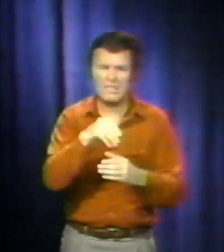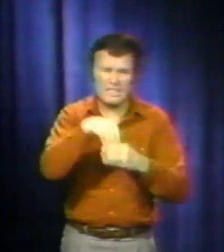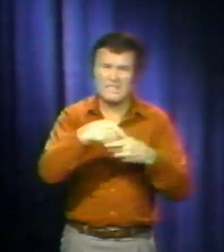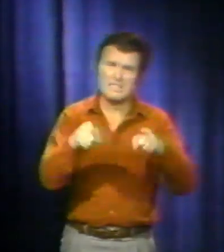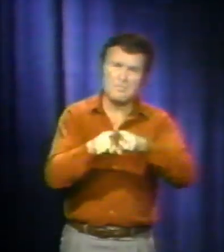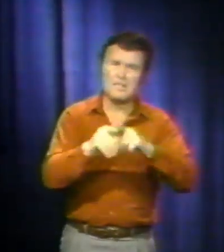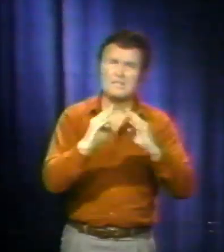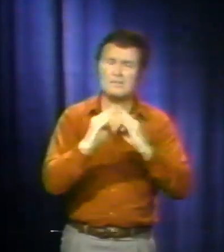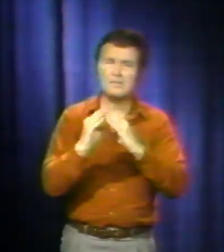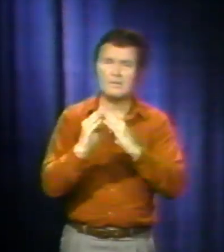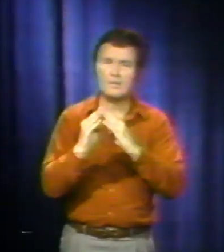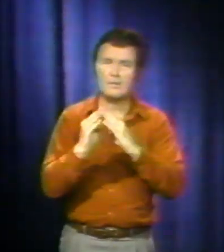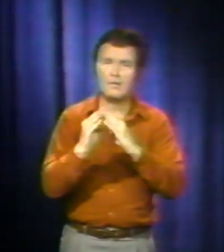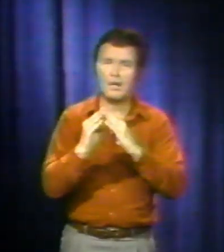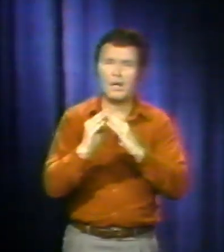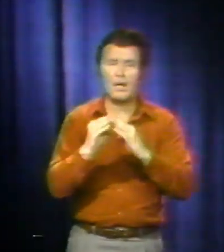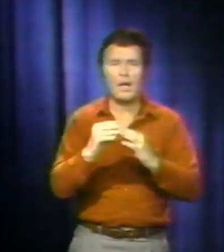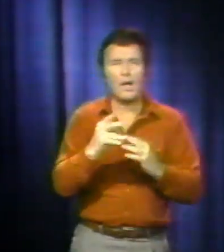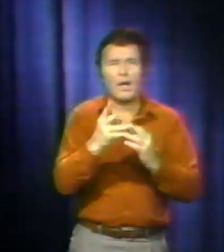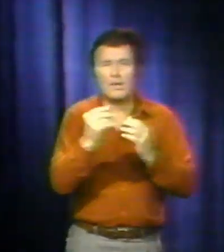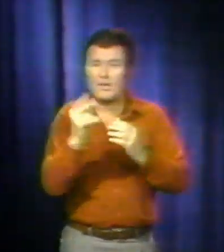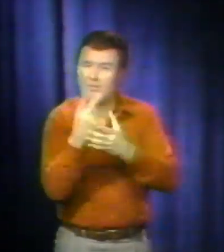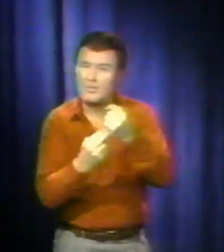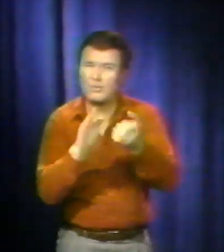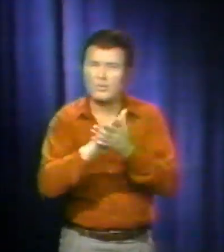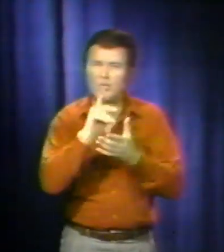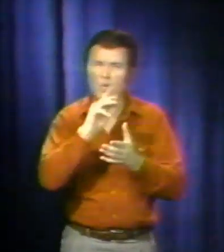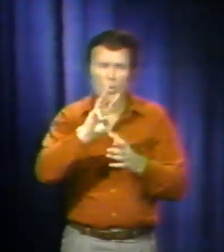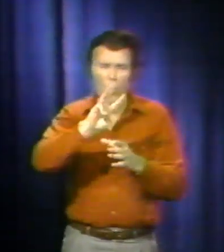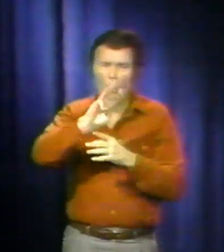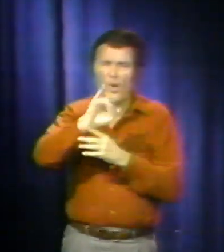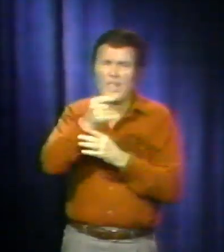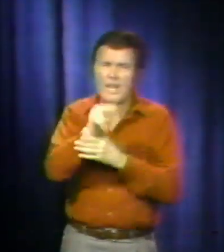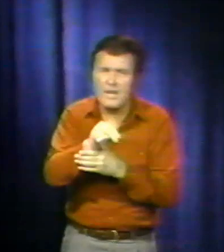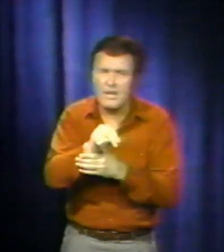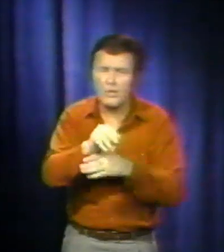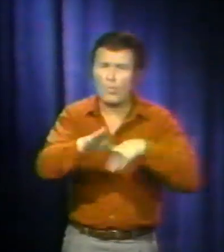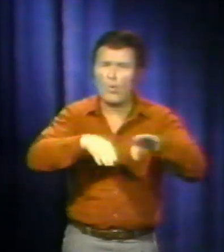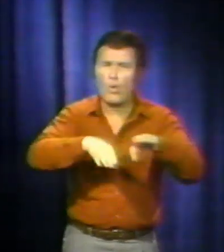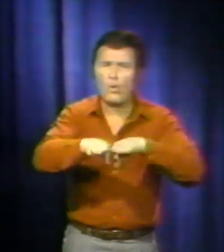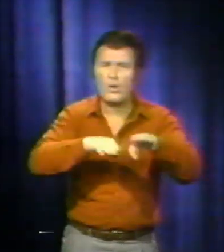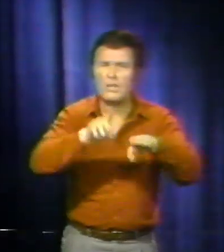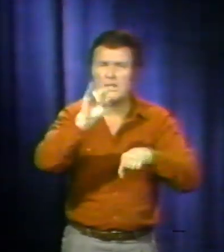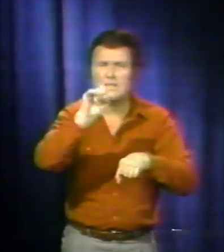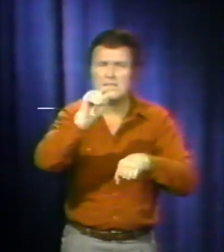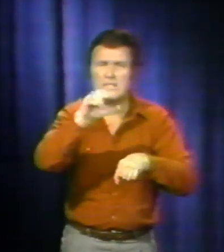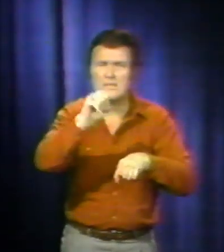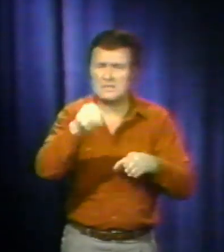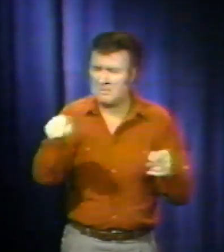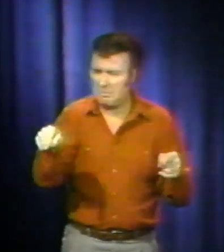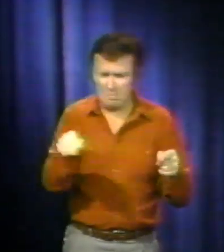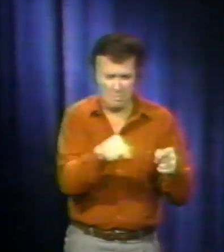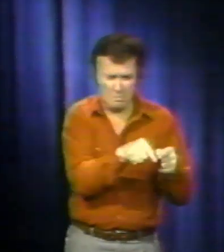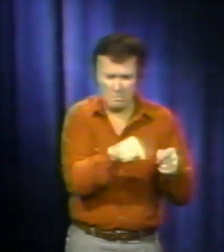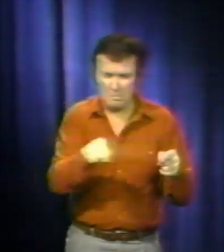their school was in the same town and that they both were within walking distance from each other.